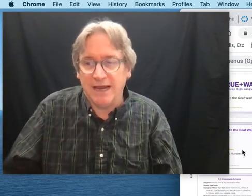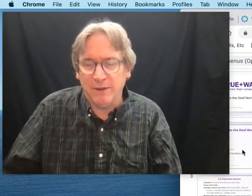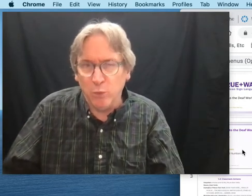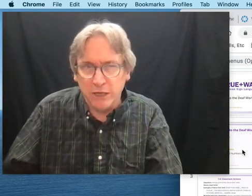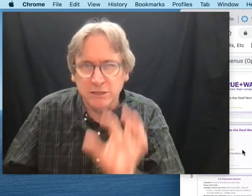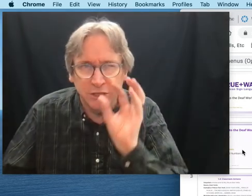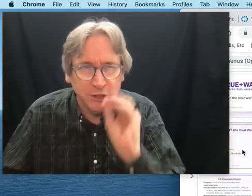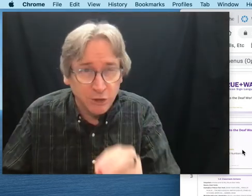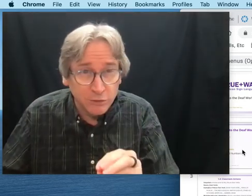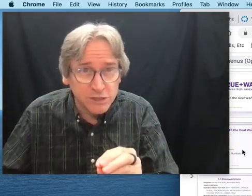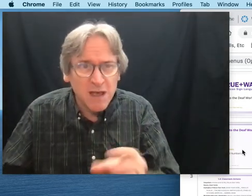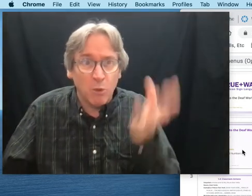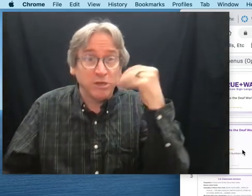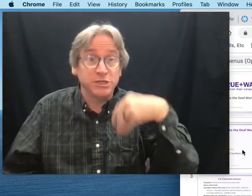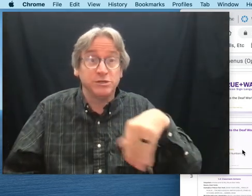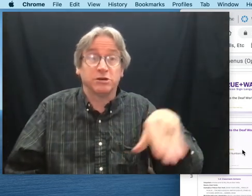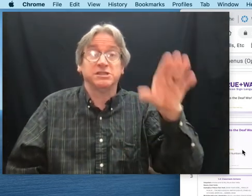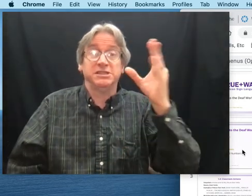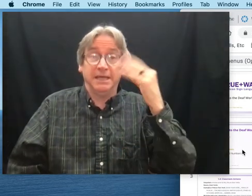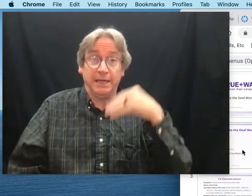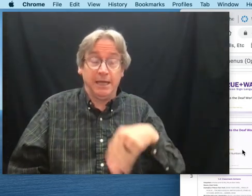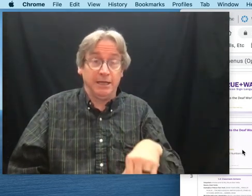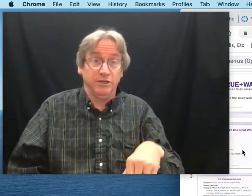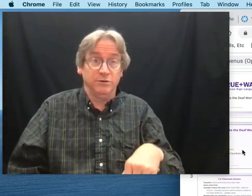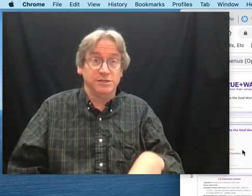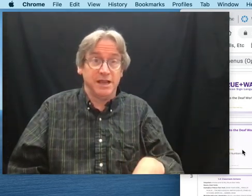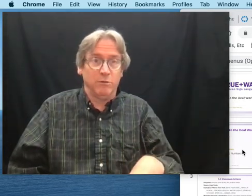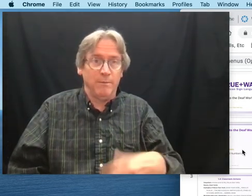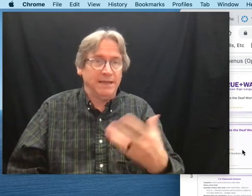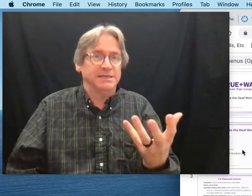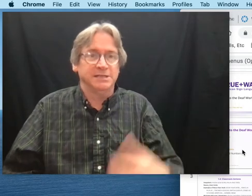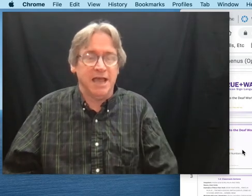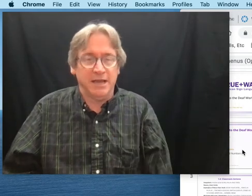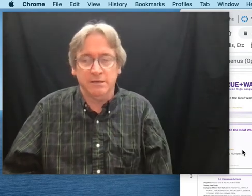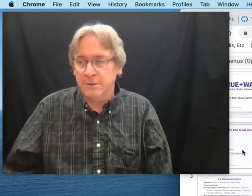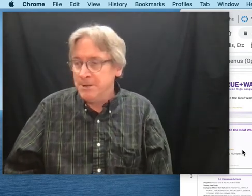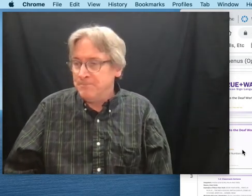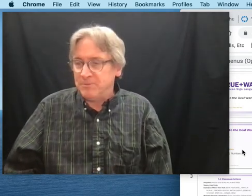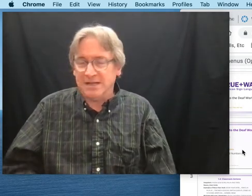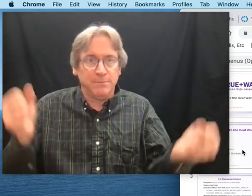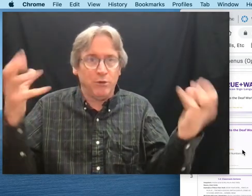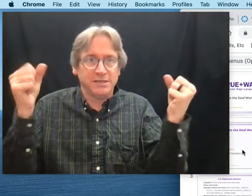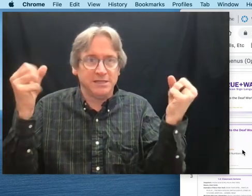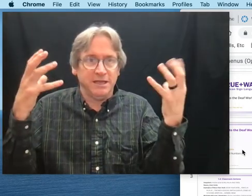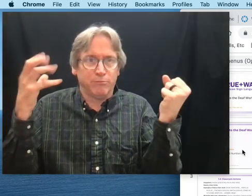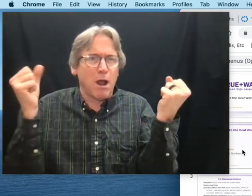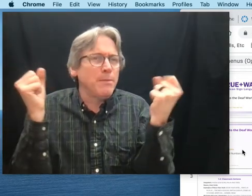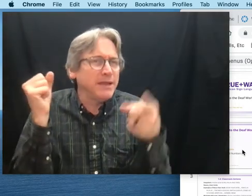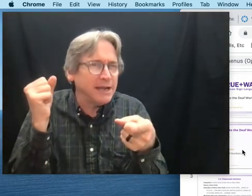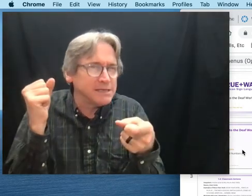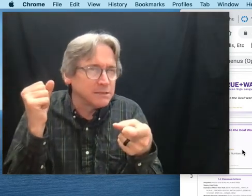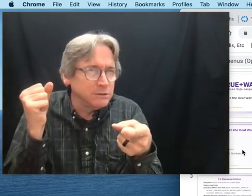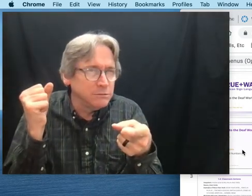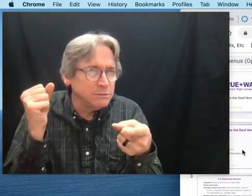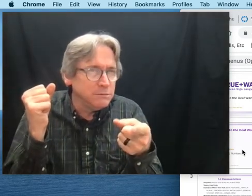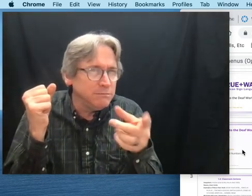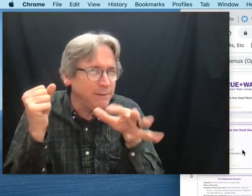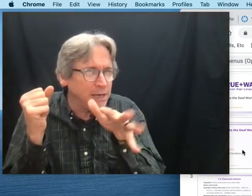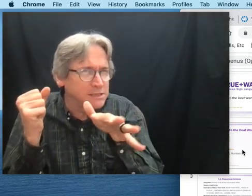that. It'll be weird to use, but once you start seeing it used, then it will make sense. And at some point, probably in ASL